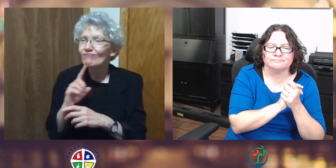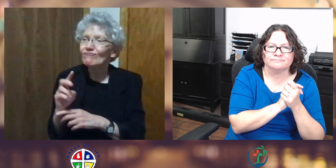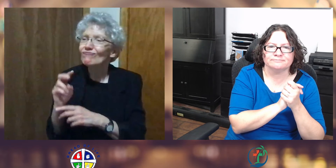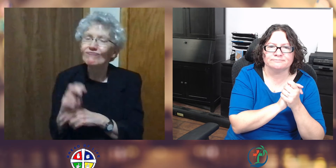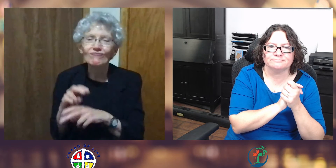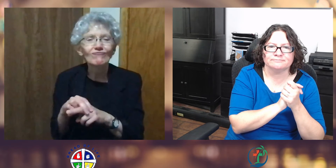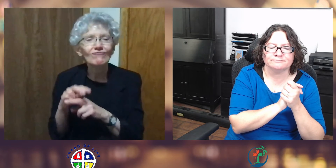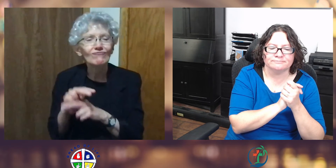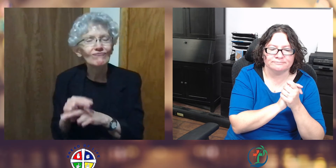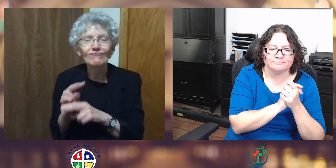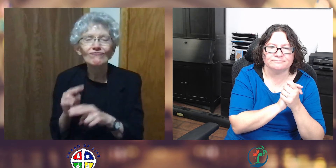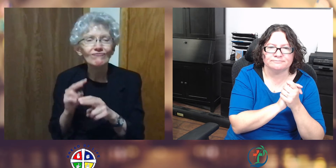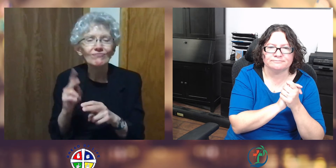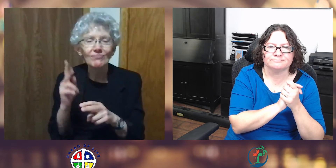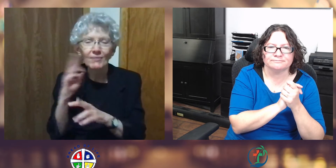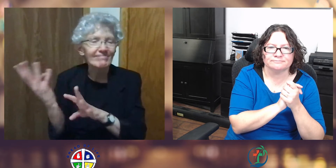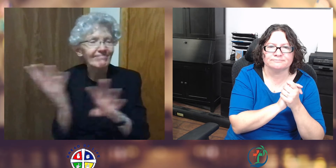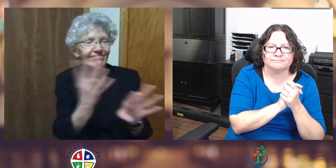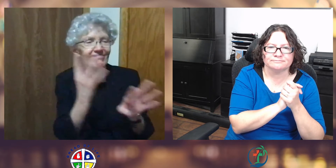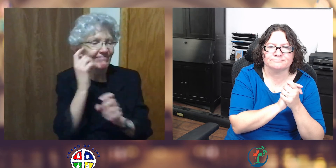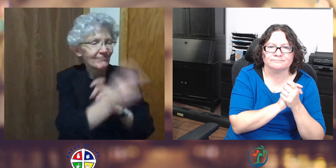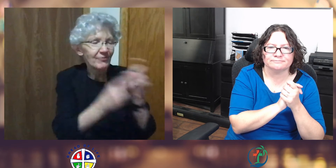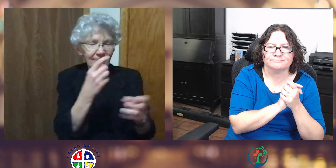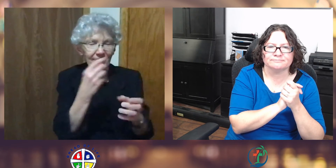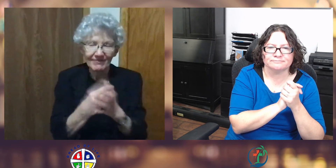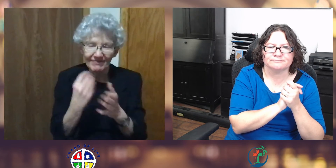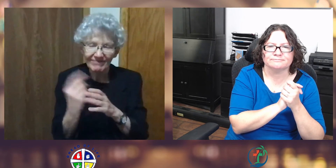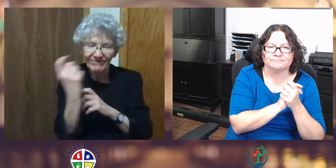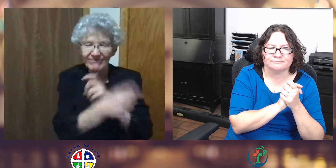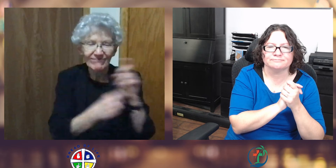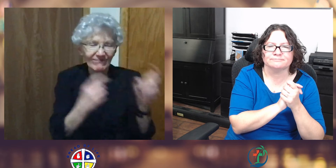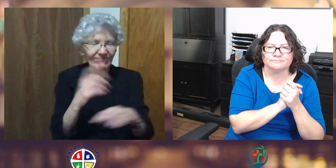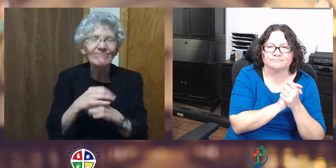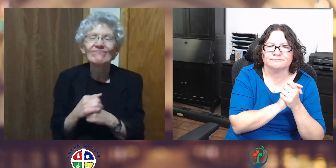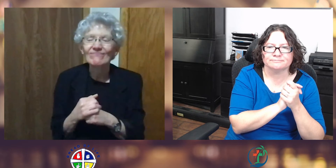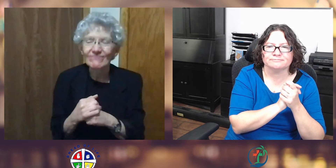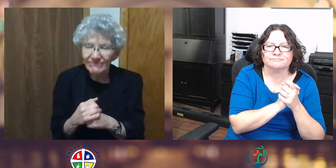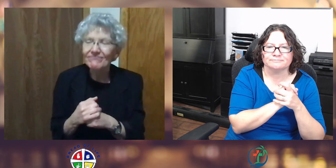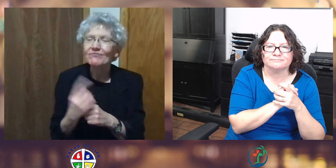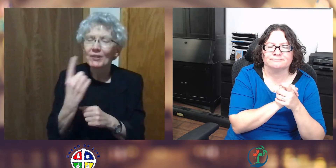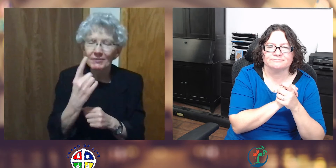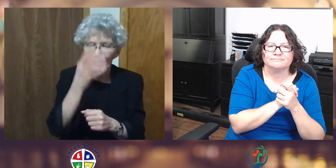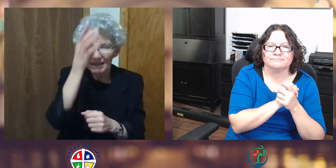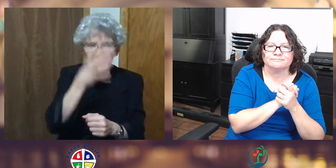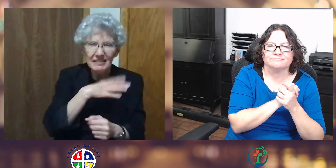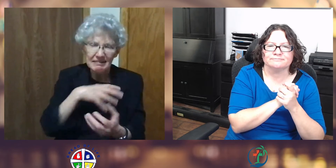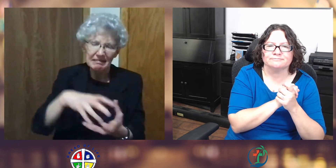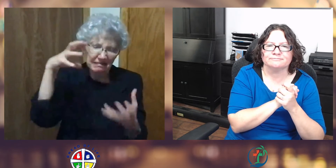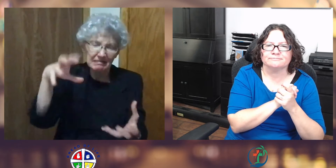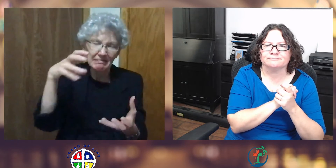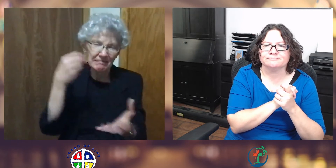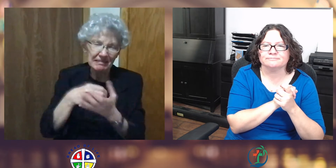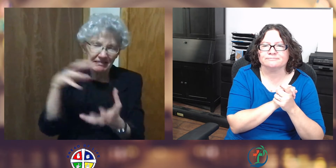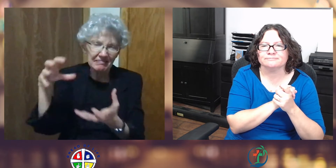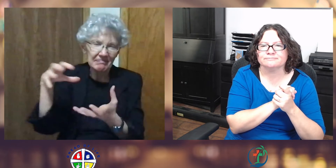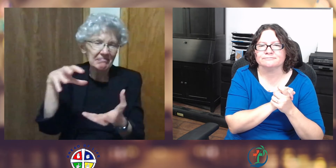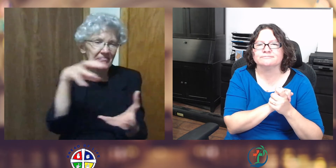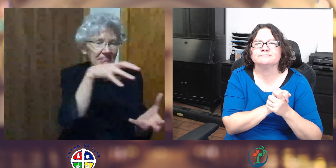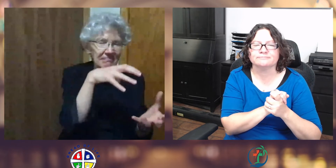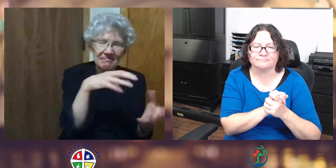Roman patrols moving up and down the Jordan. You were on the run? One day, John started addressing us by name.